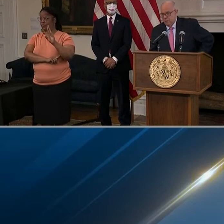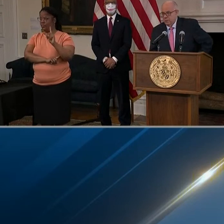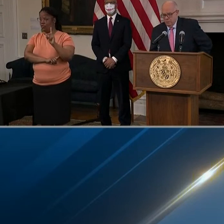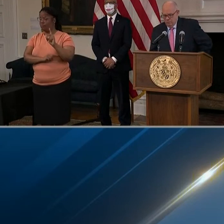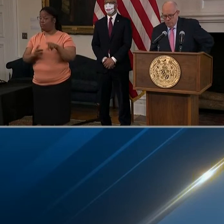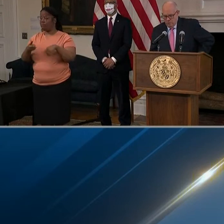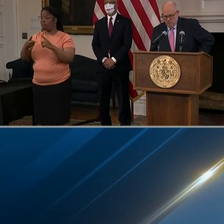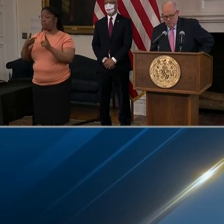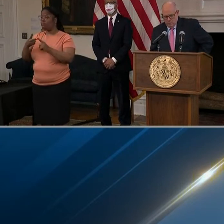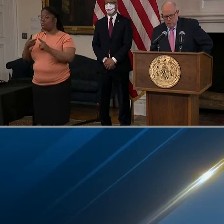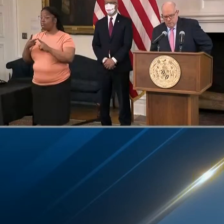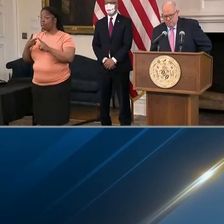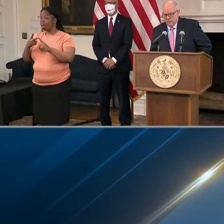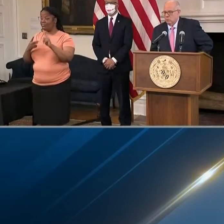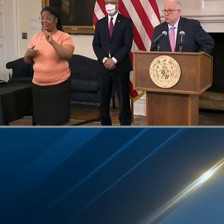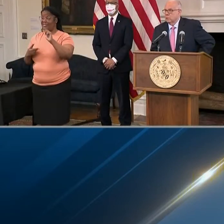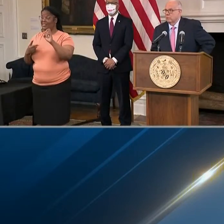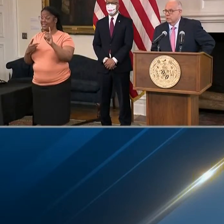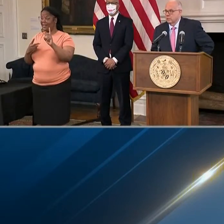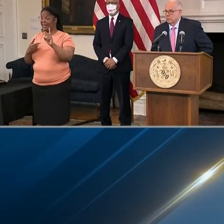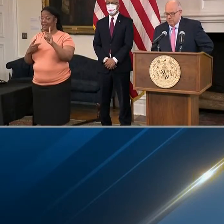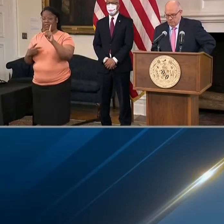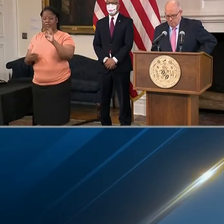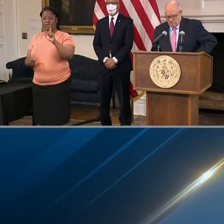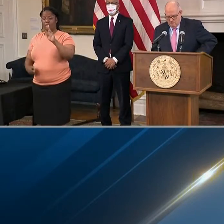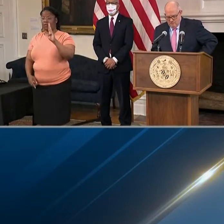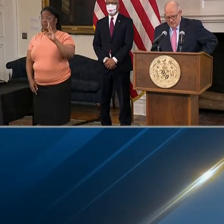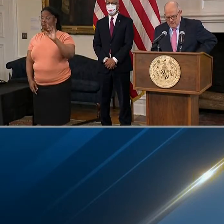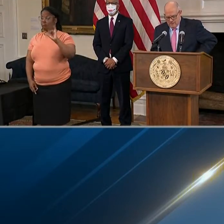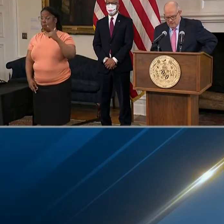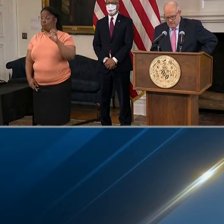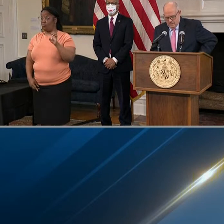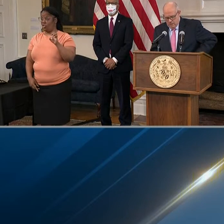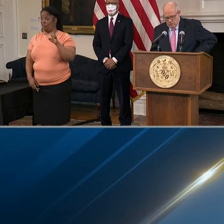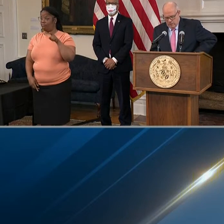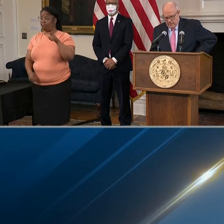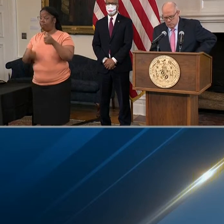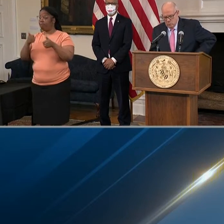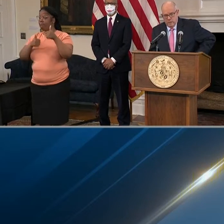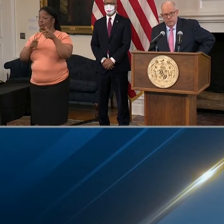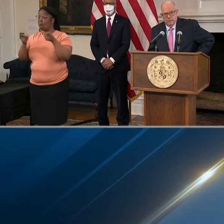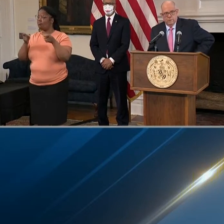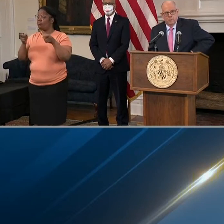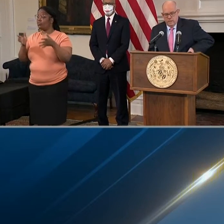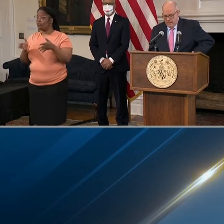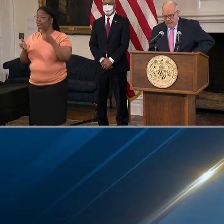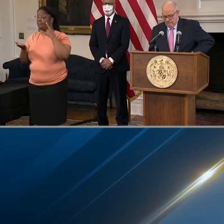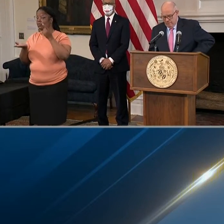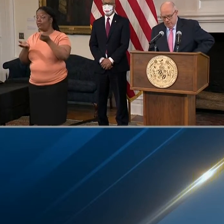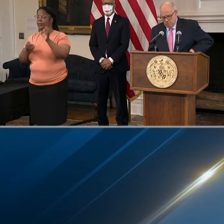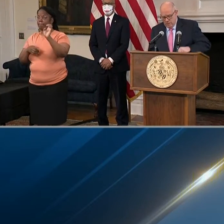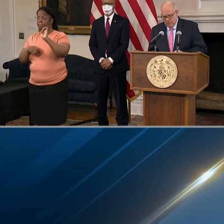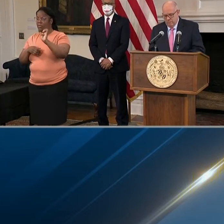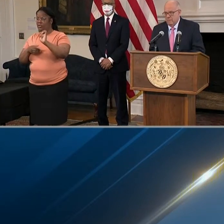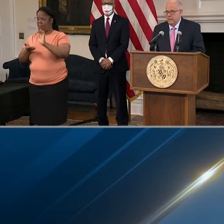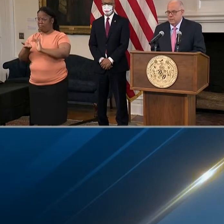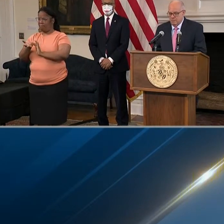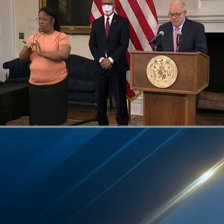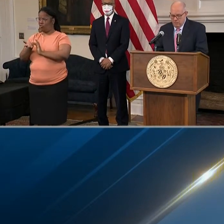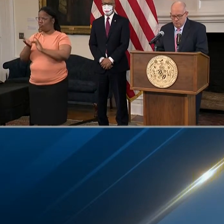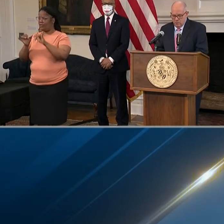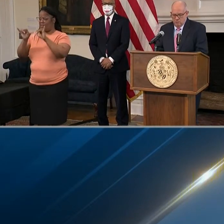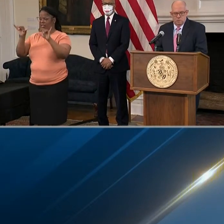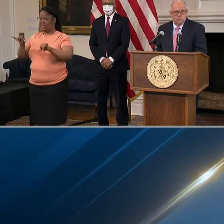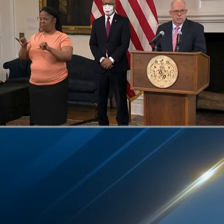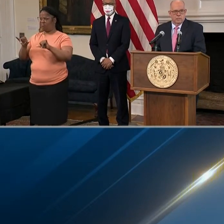Maryland Institute for Emergency Medical Services Systems. Over the last week, we have reached some